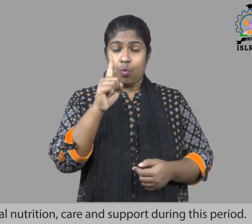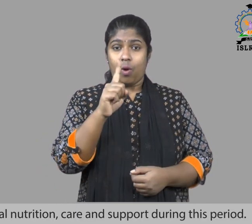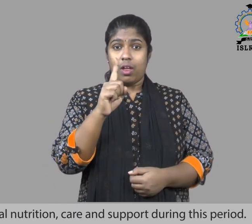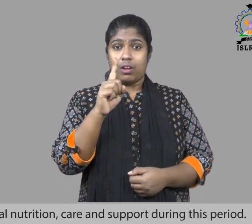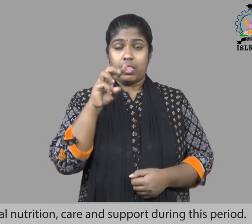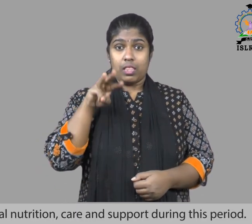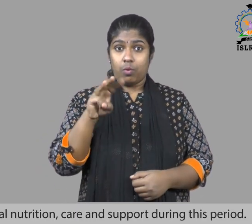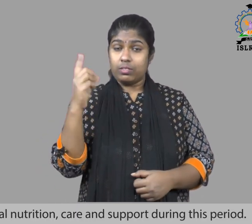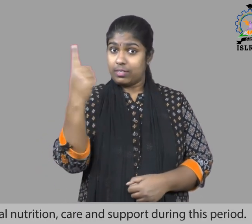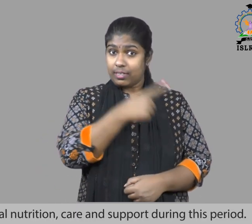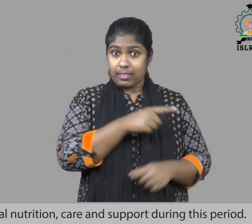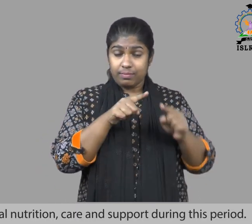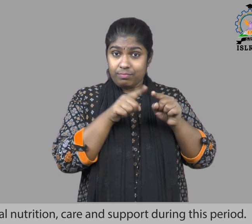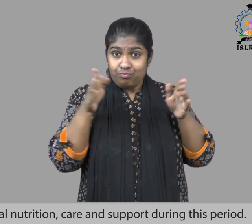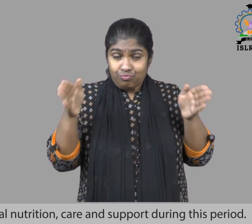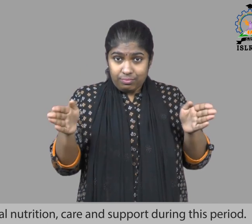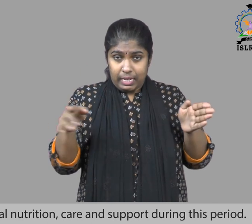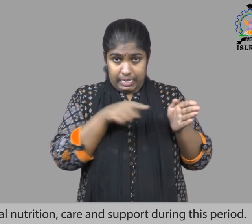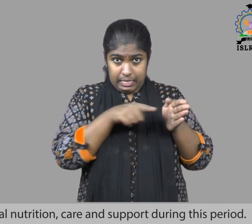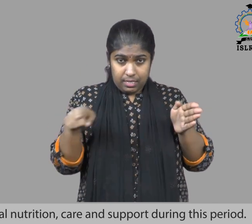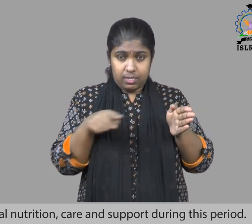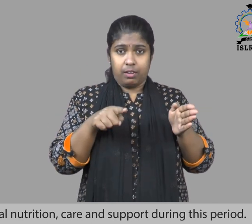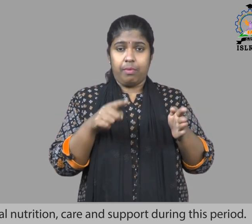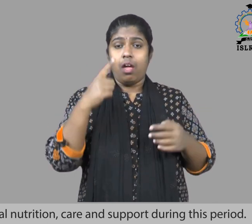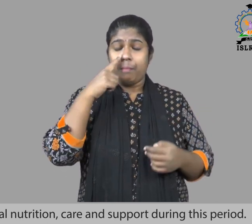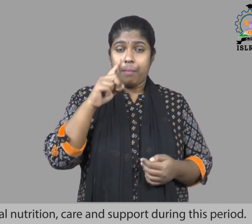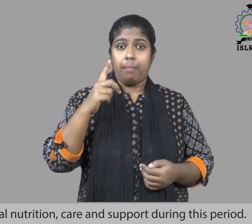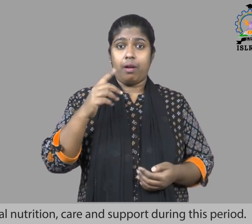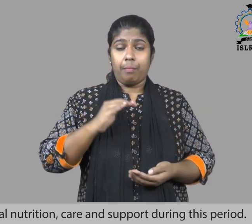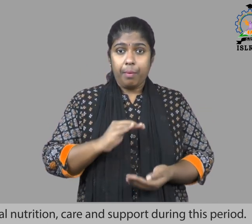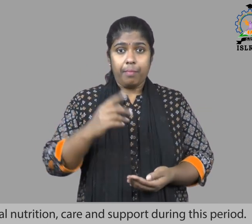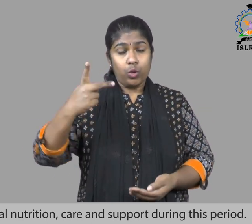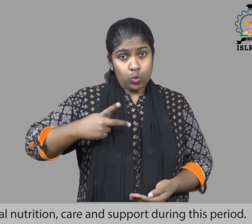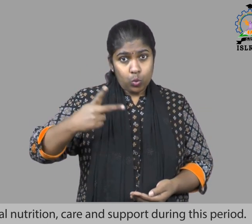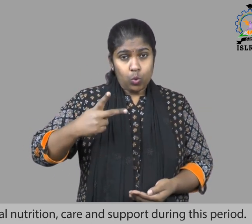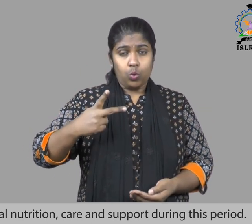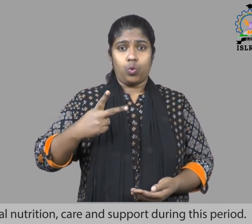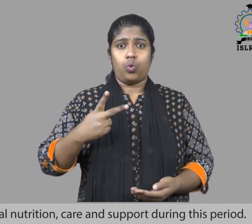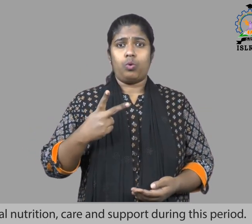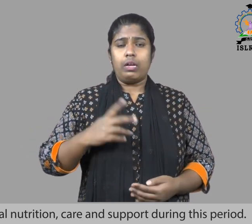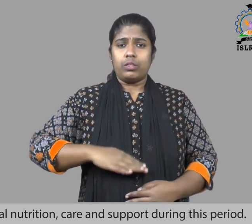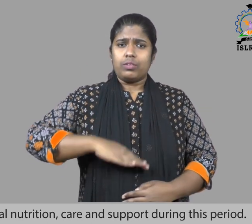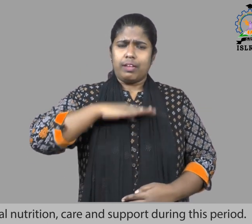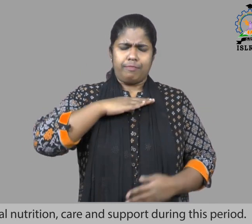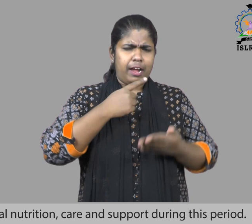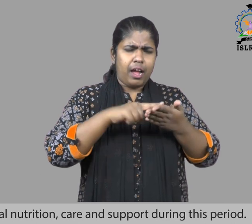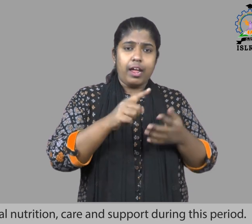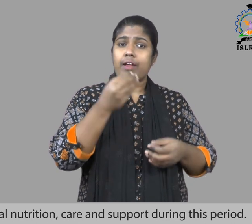Mother and child require optimal nutrition, care, love, and